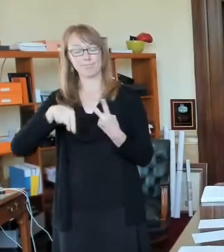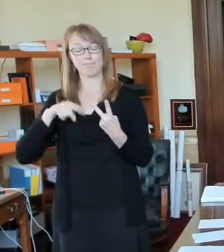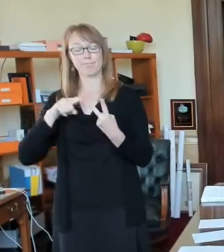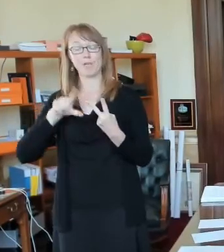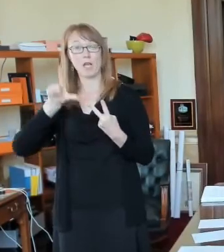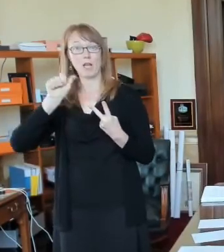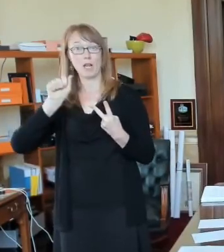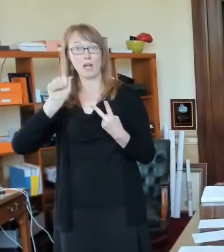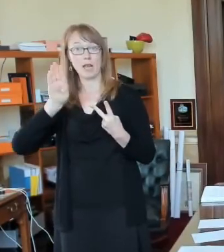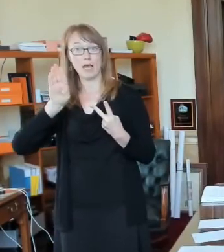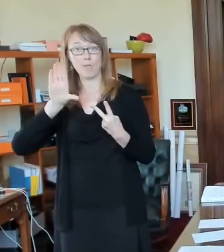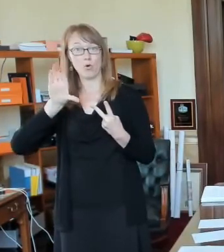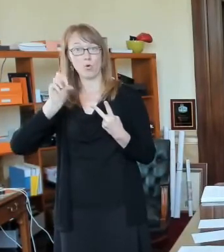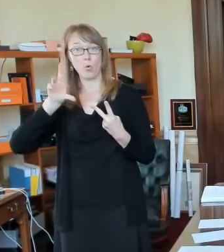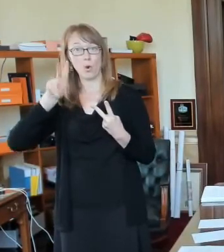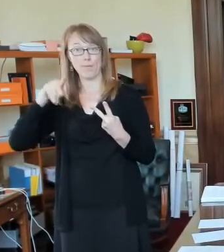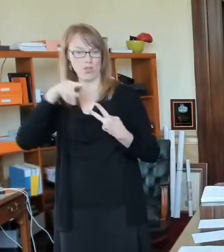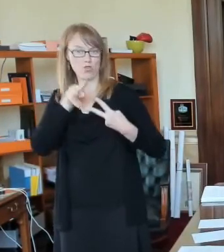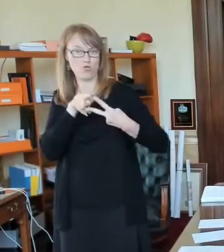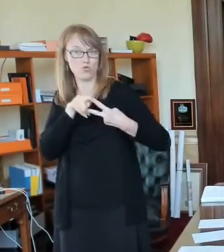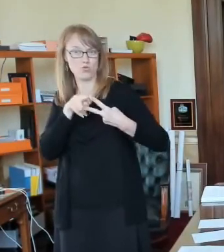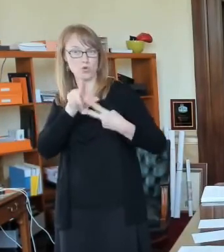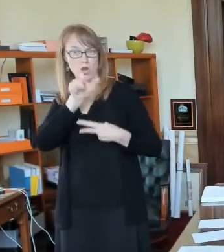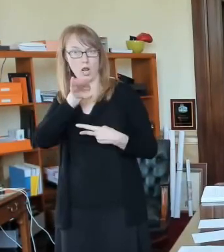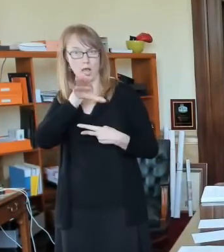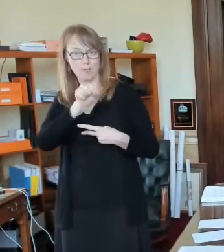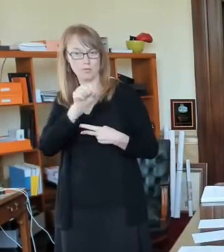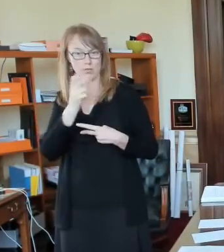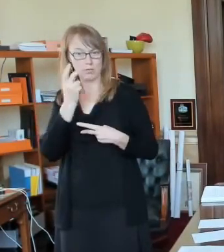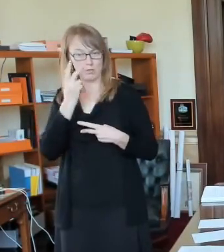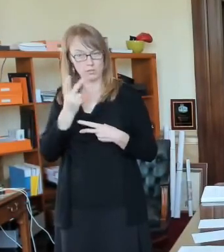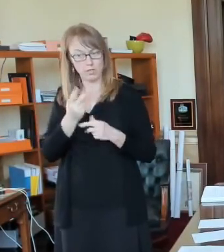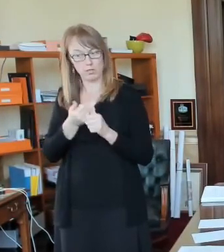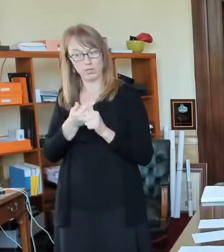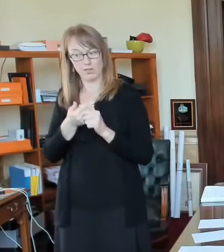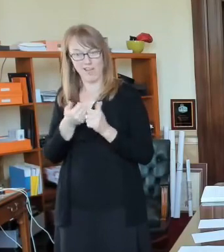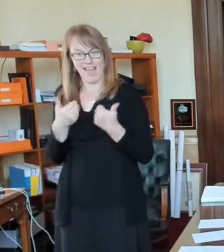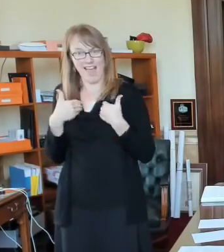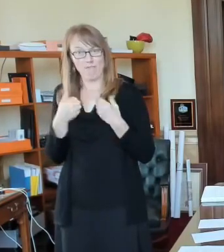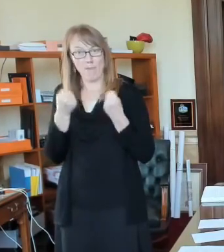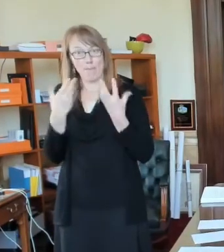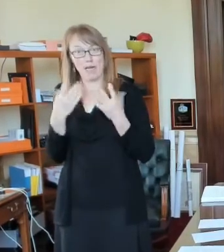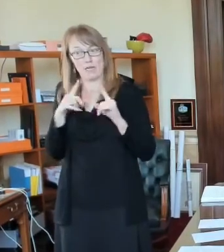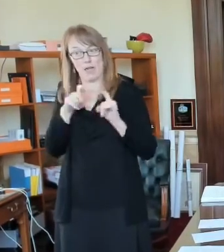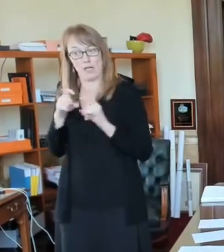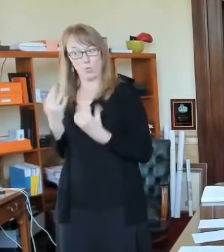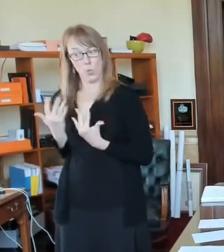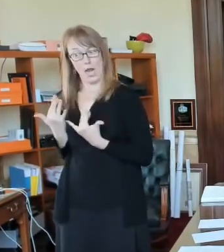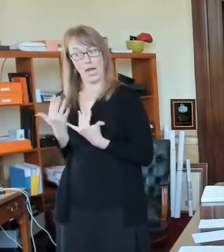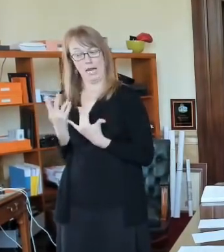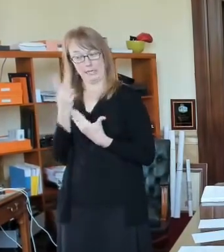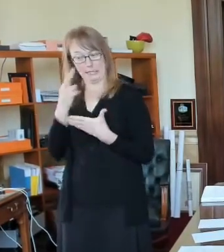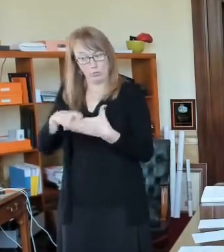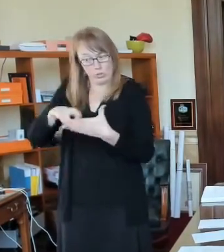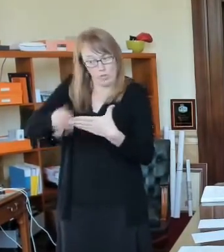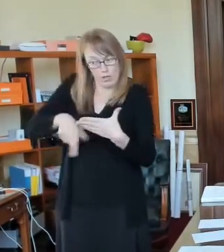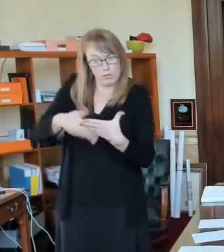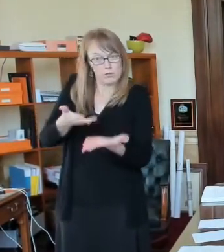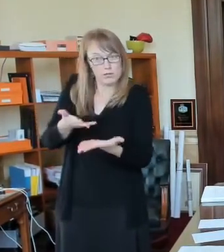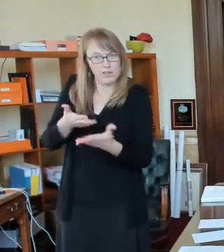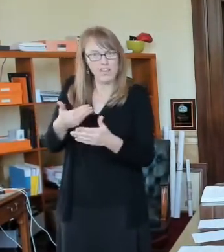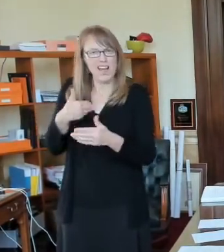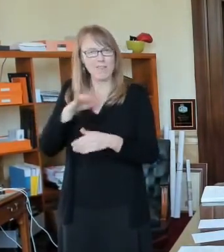tests being done, those labs are seeing a backup. So we're concerned about that,